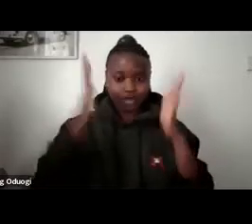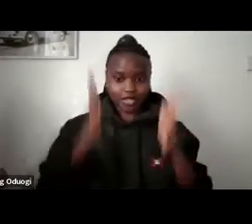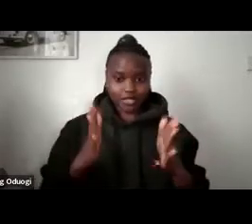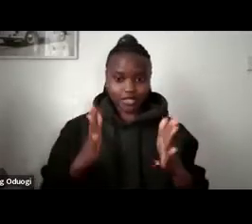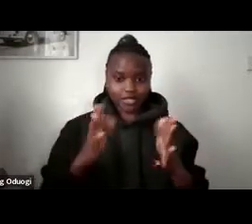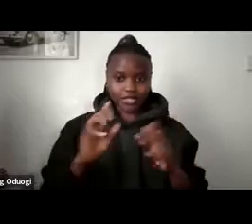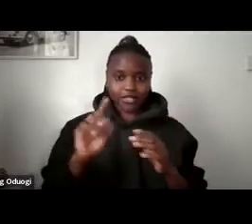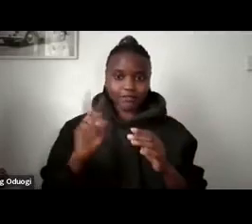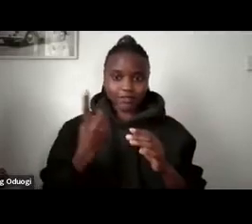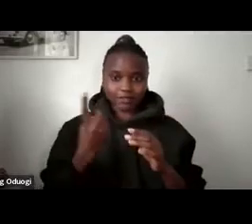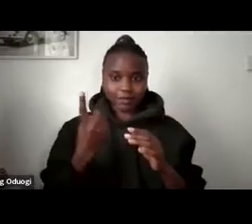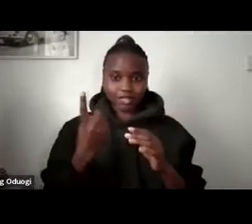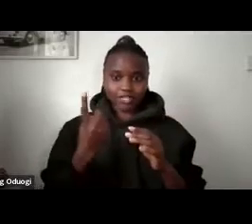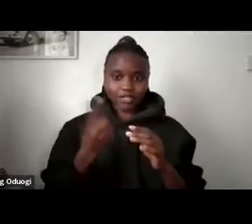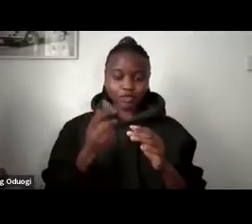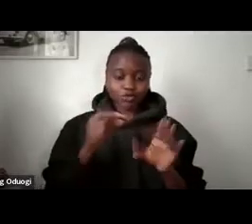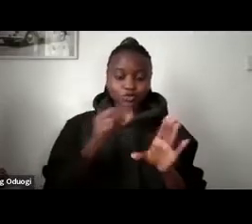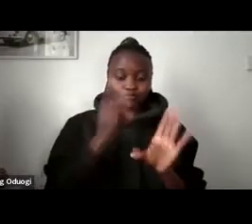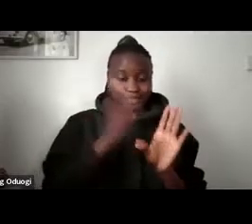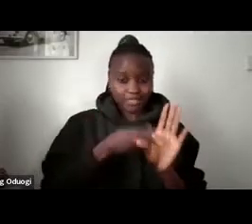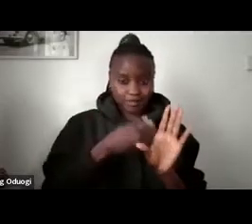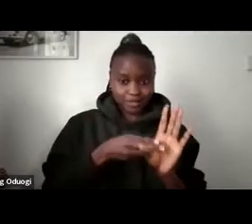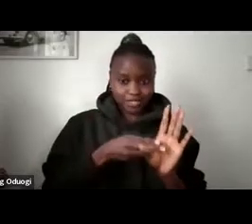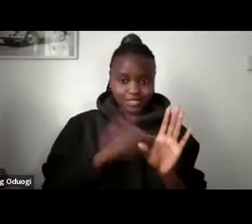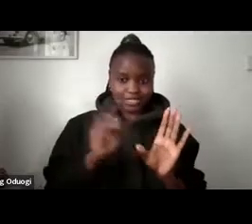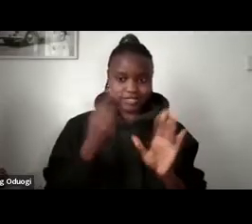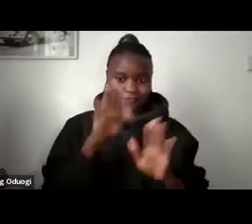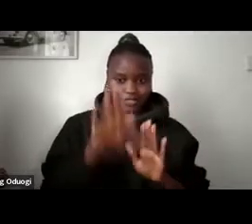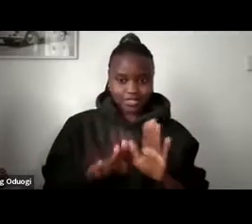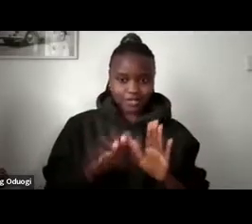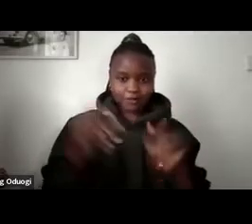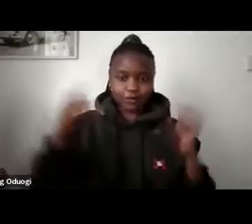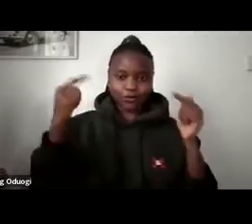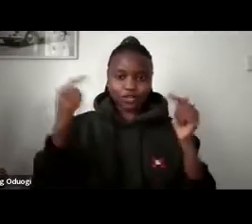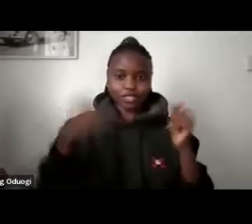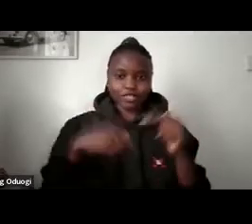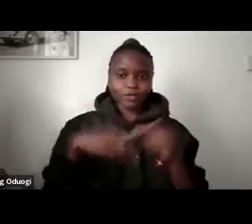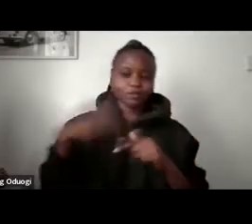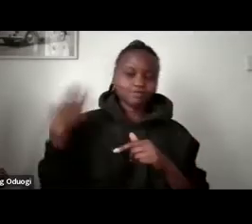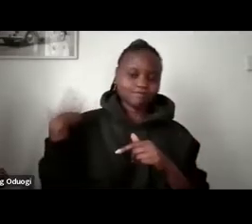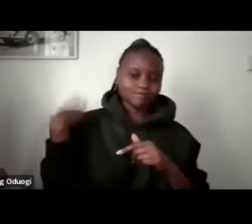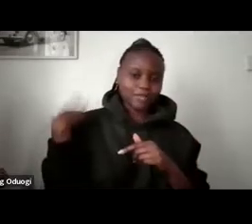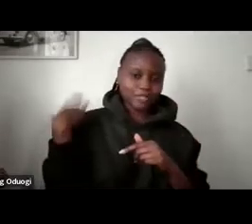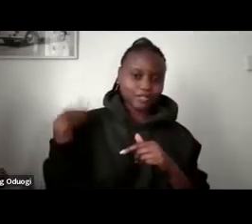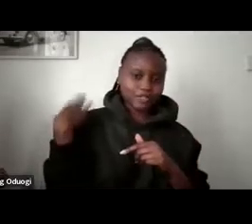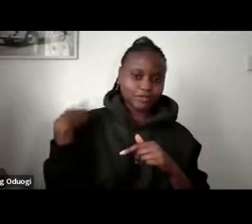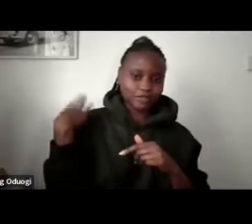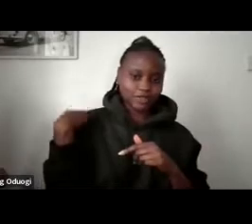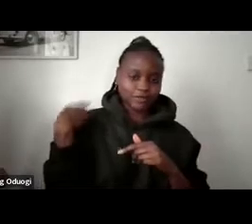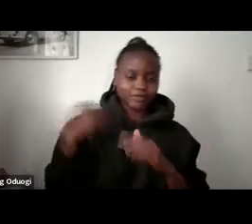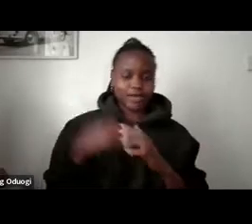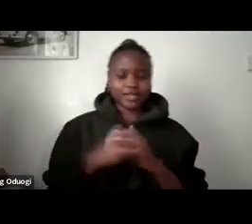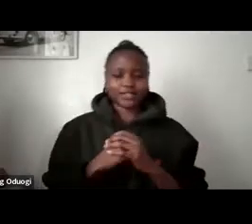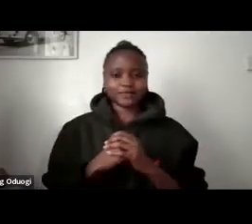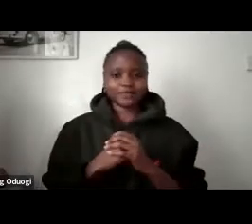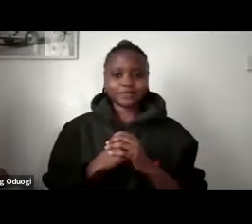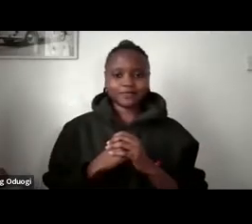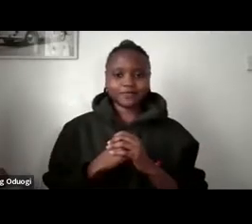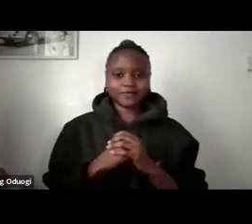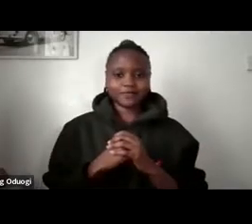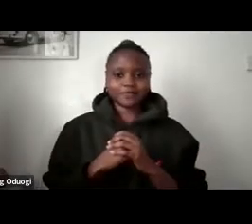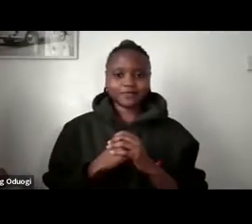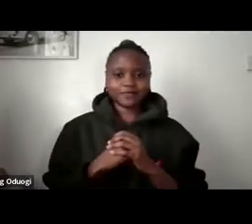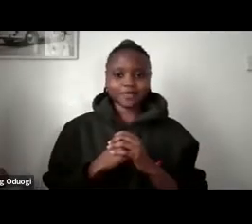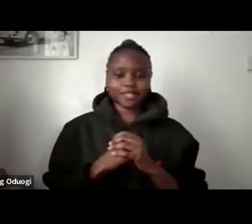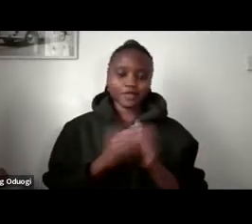of winning. So pat yourself at the back, whether today you emerge the winner or not. In case we